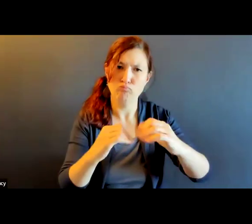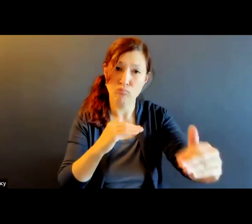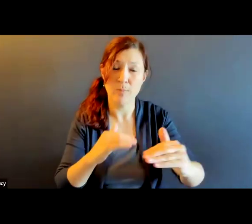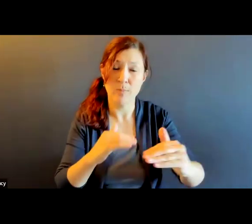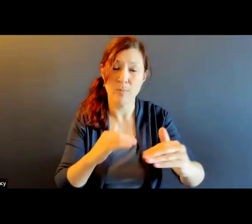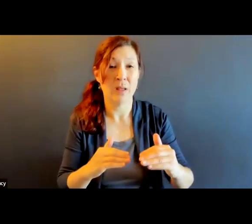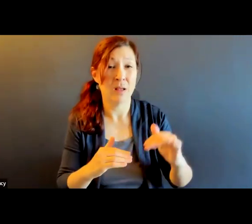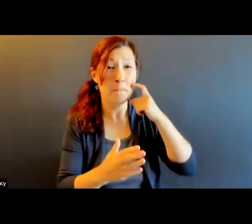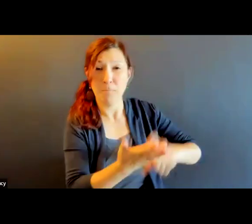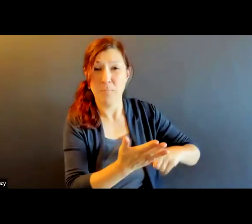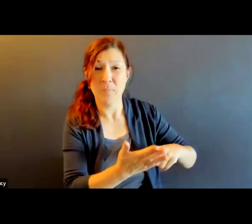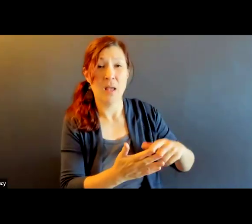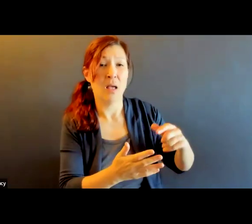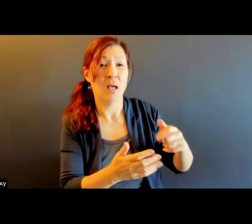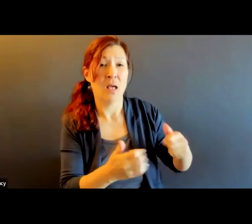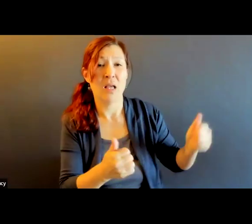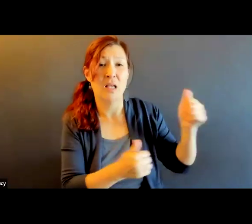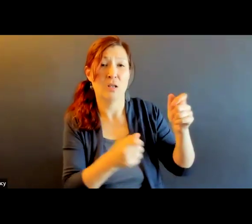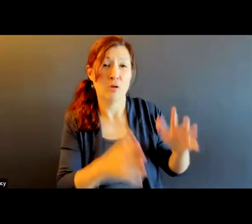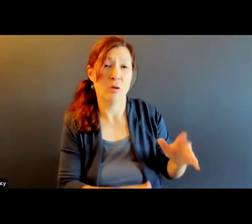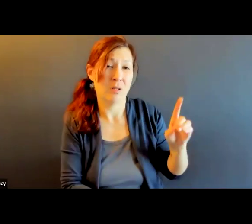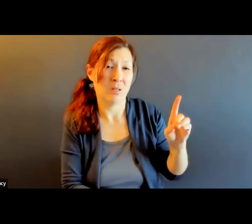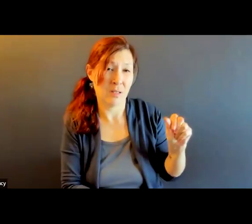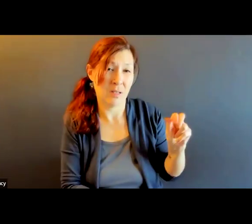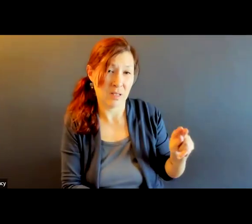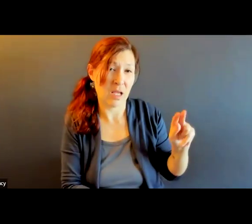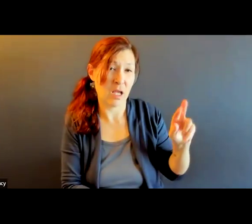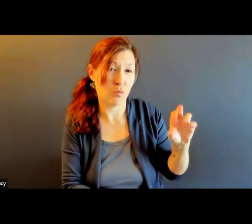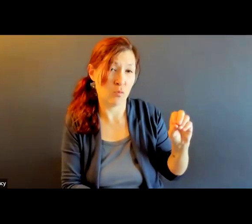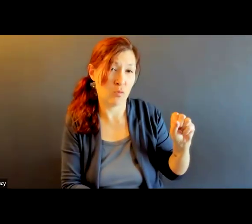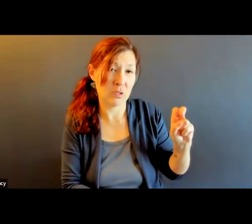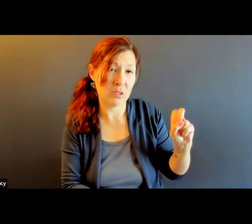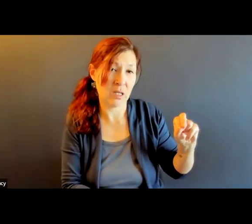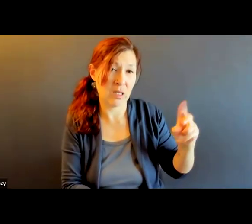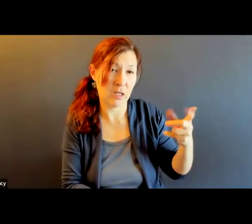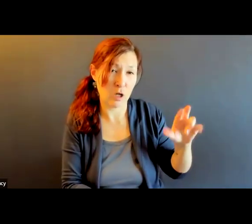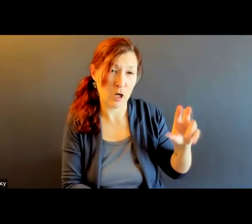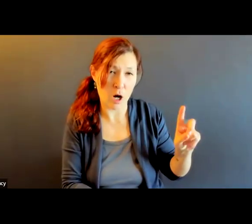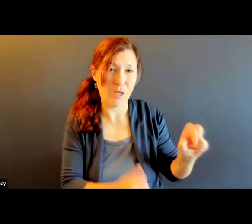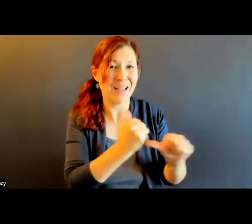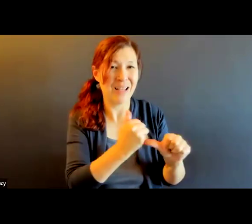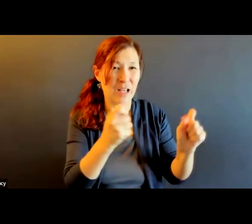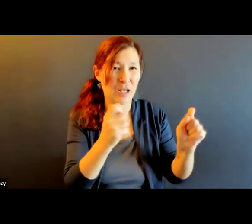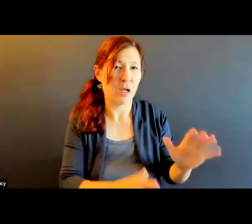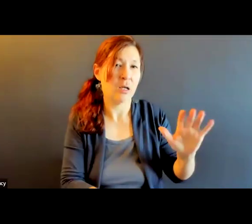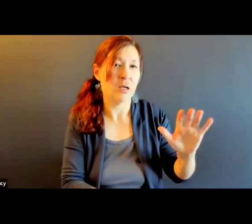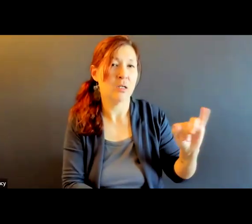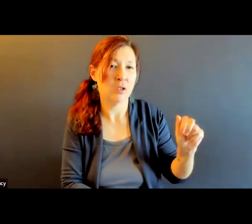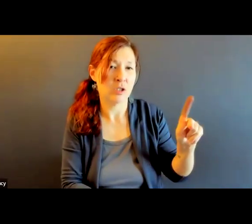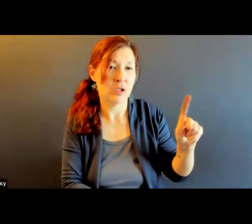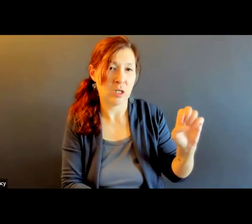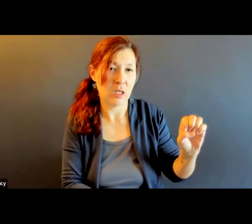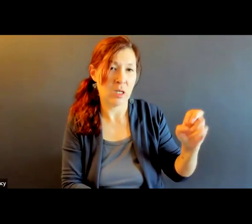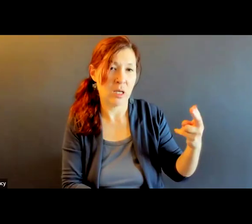to Executive Director Dan Rosengard and Deputy Director Jackie Haynes. Along with their team, they've worked so hard to